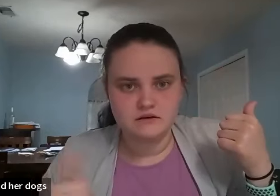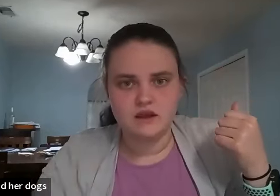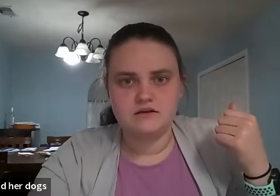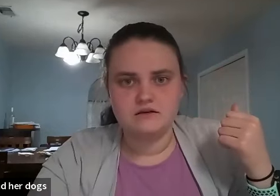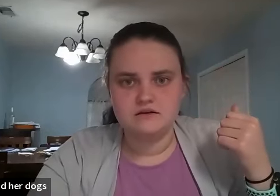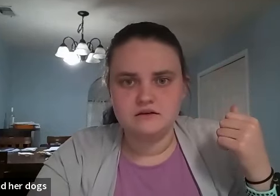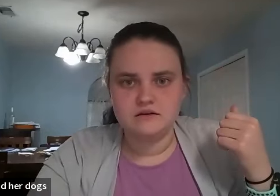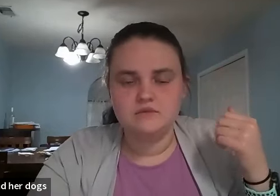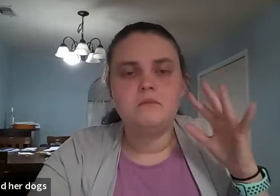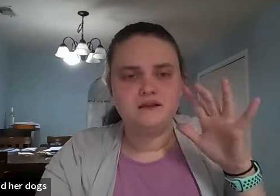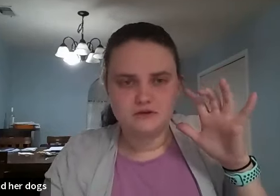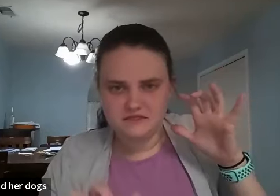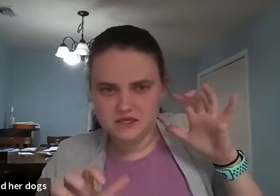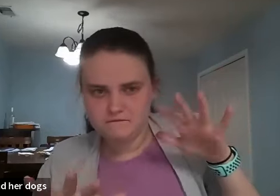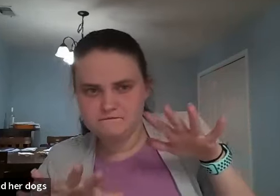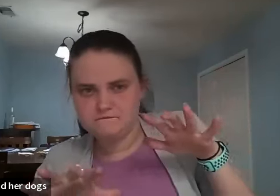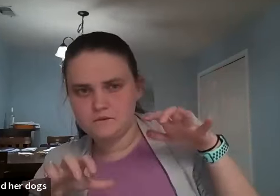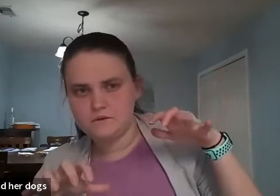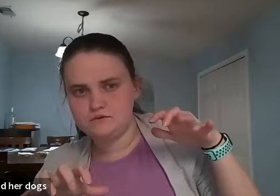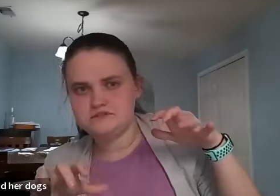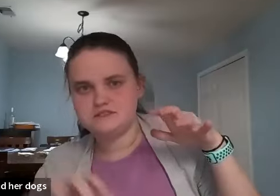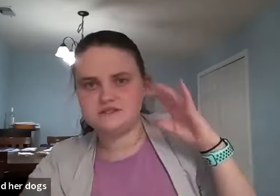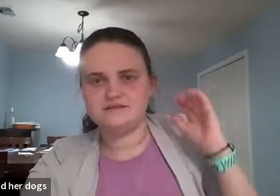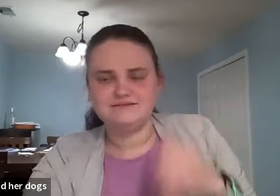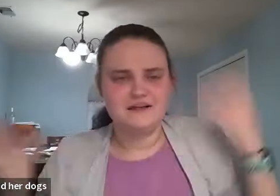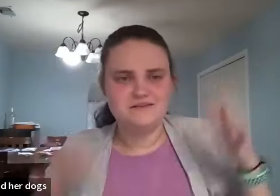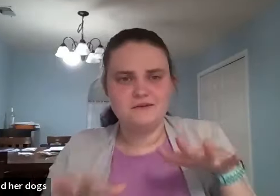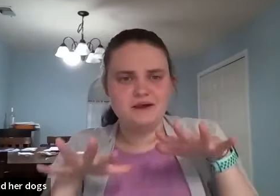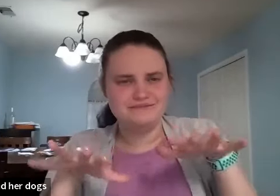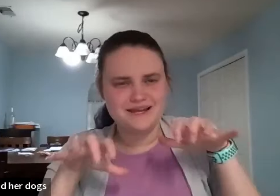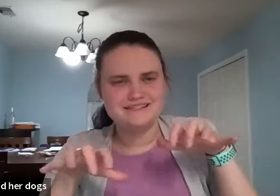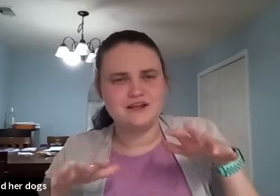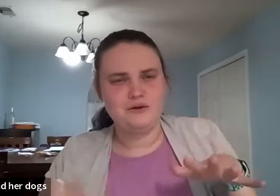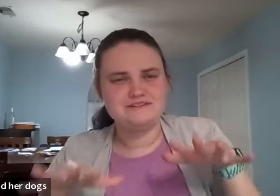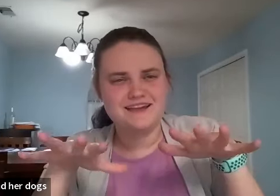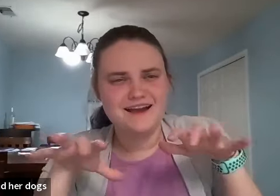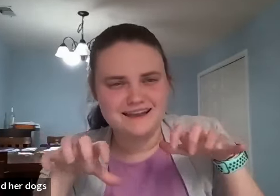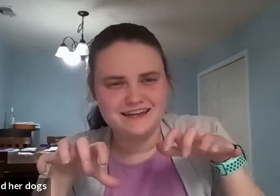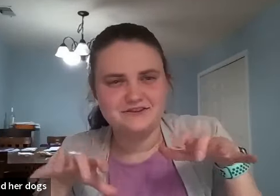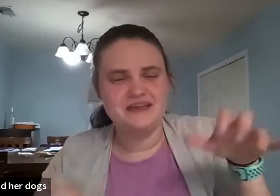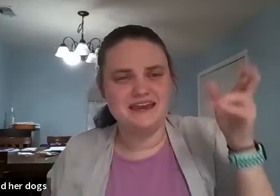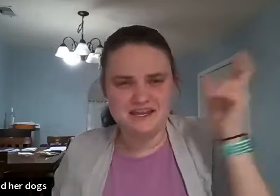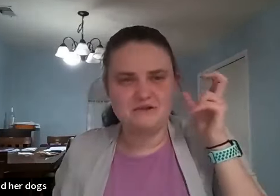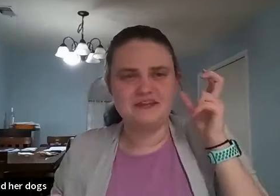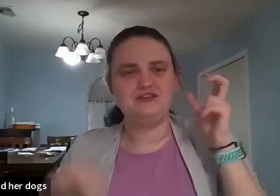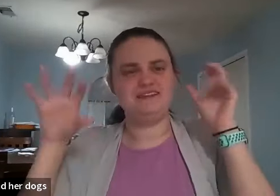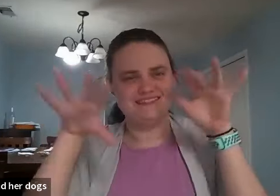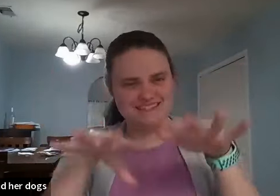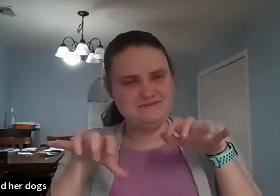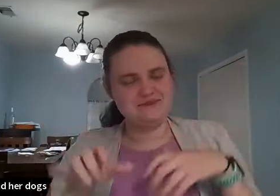Okay. Well, Michael, I think you're frozen. I love how my mind is like, oh, sign. If you can't hear me, you can see me.